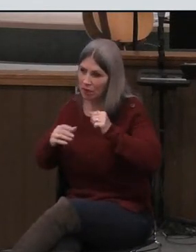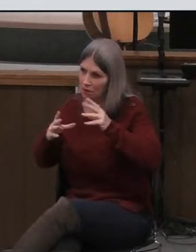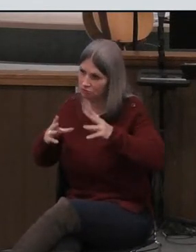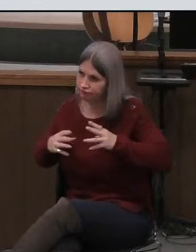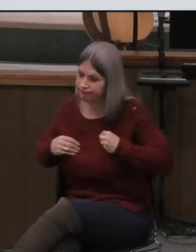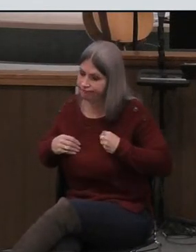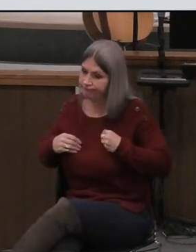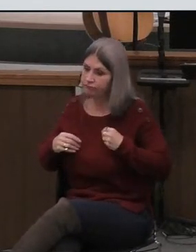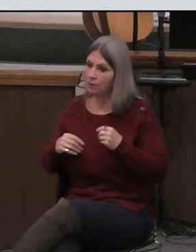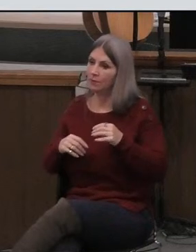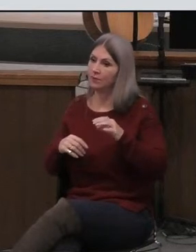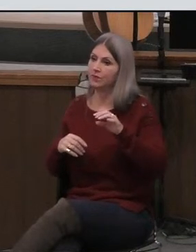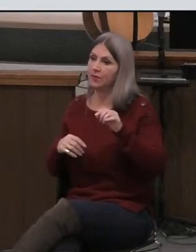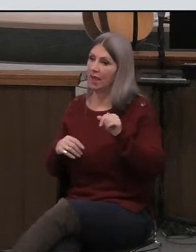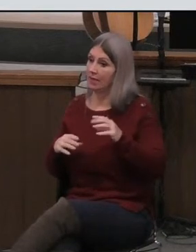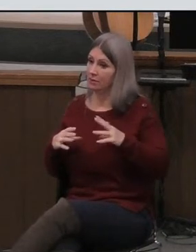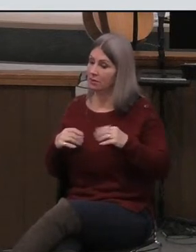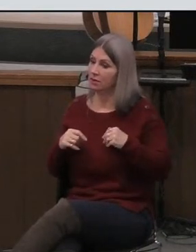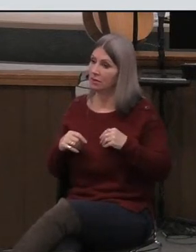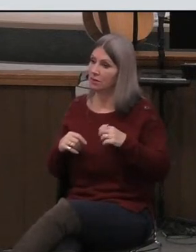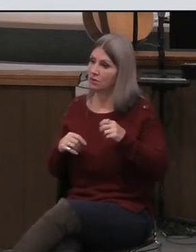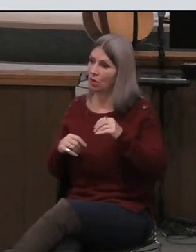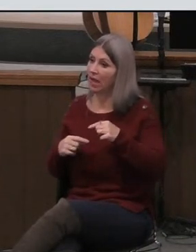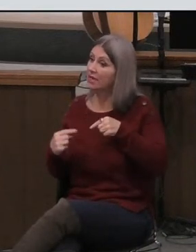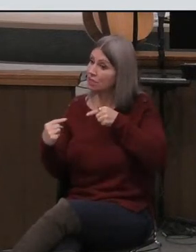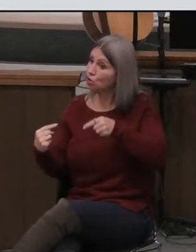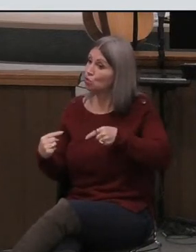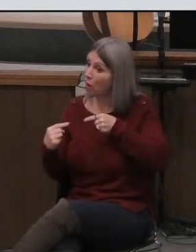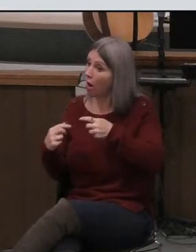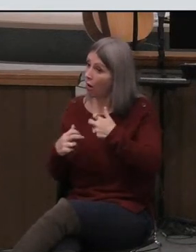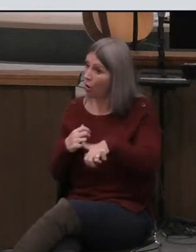uses, translated contend or struggle,